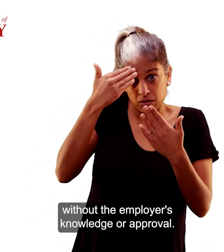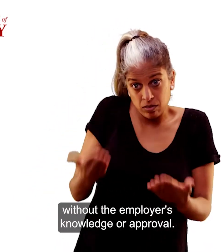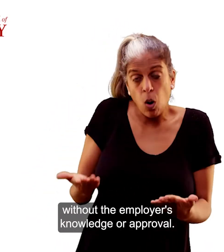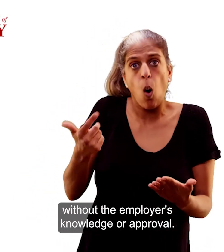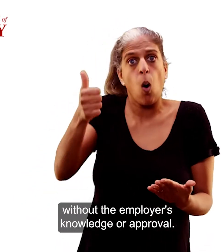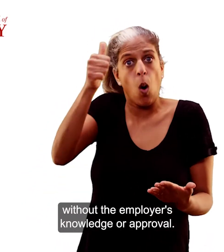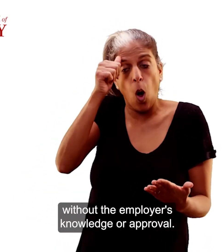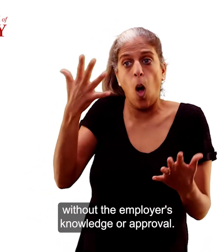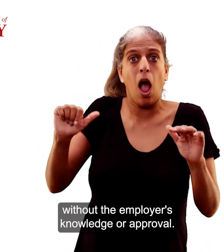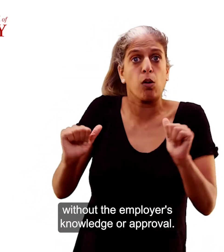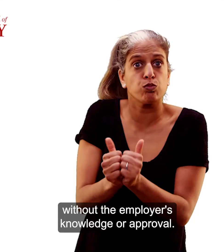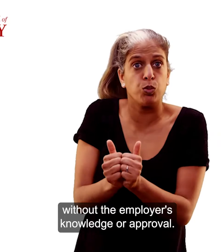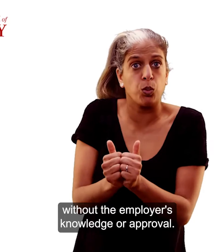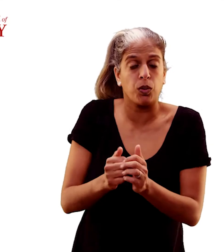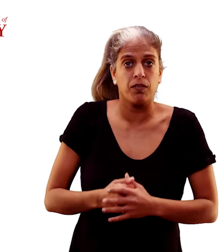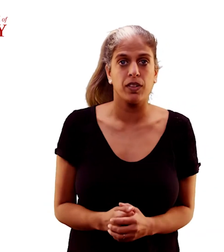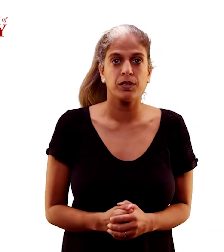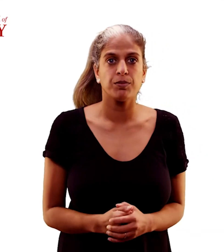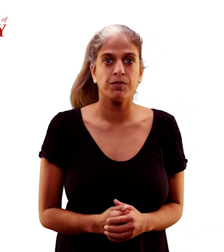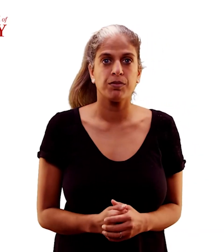employer's knowledge or approval.